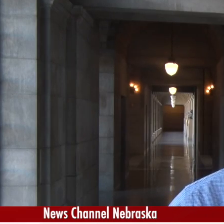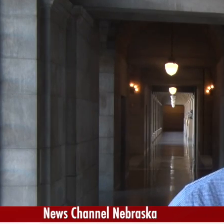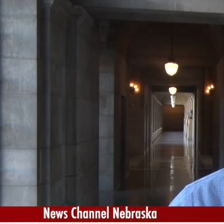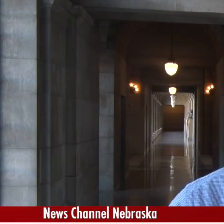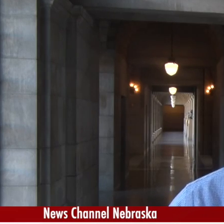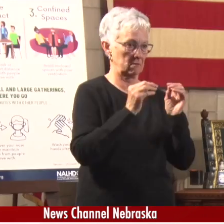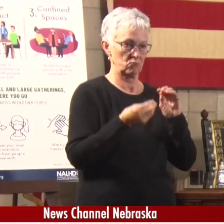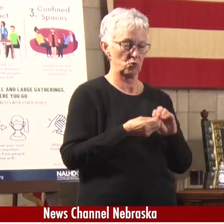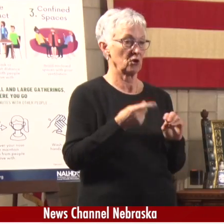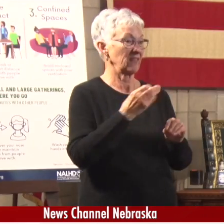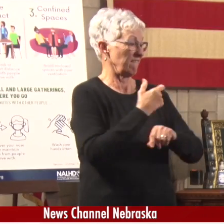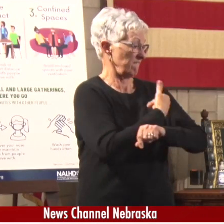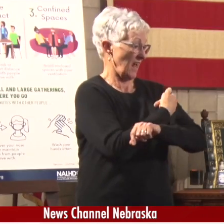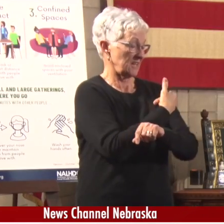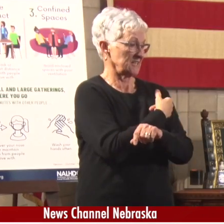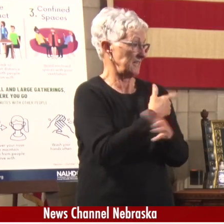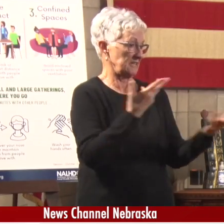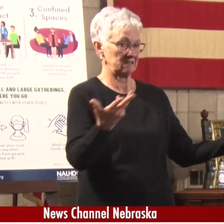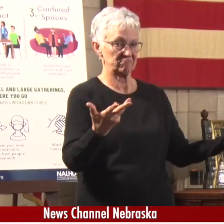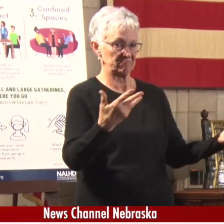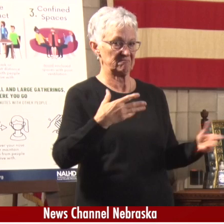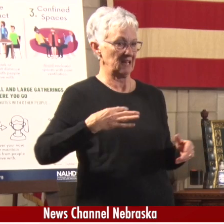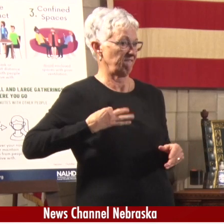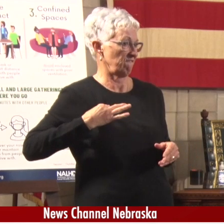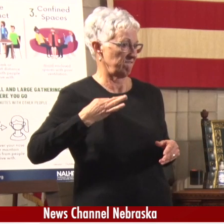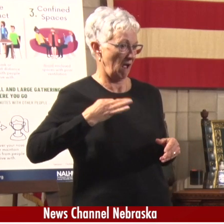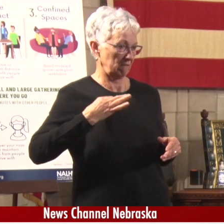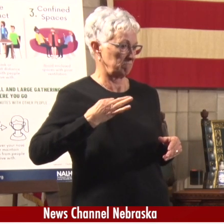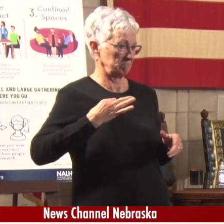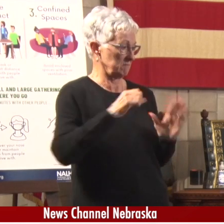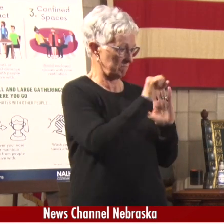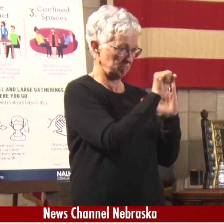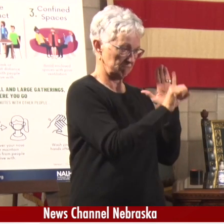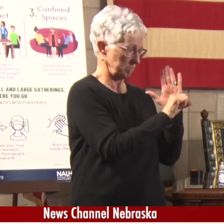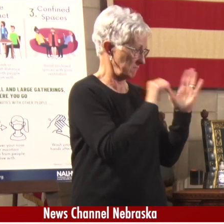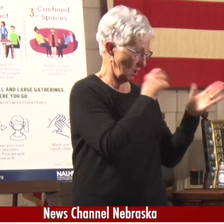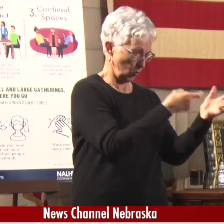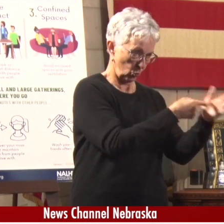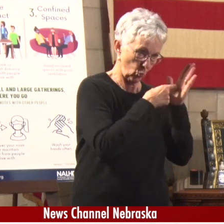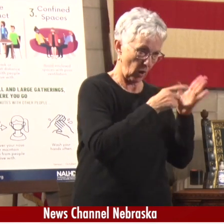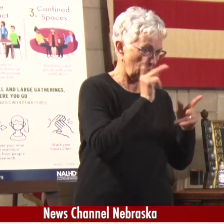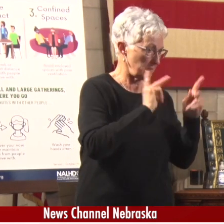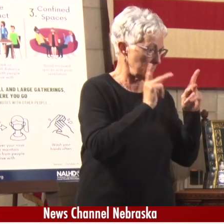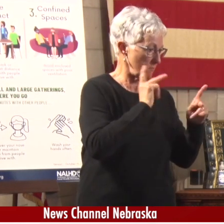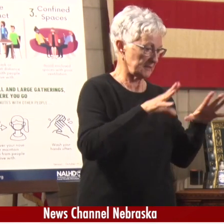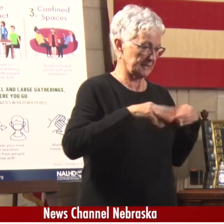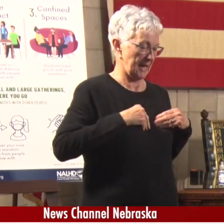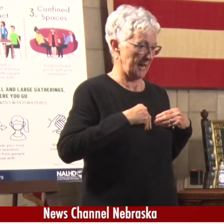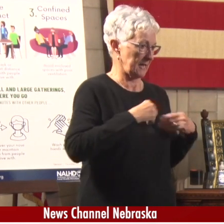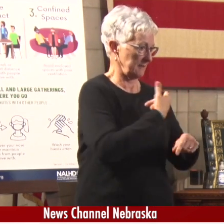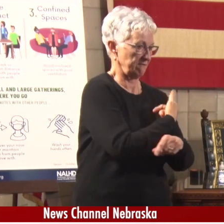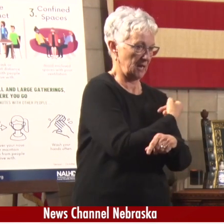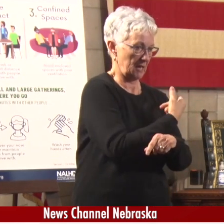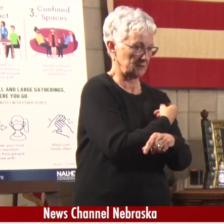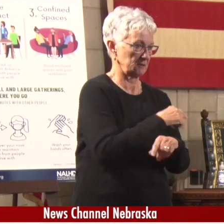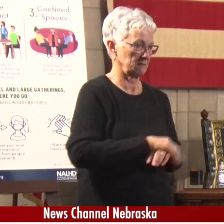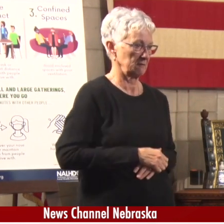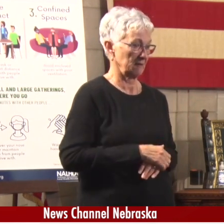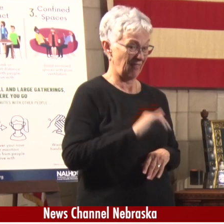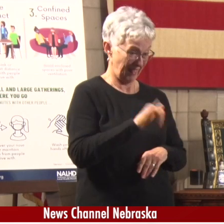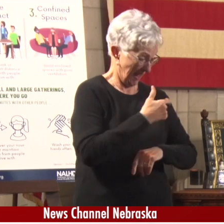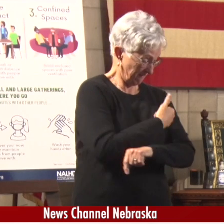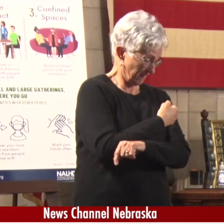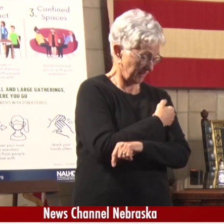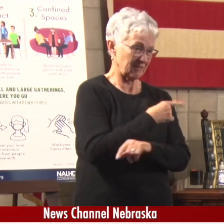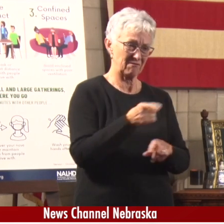so. The state is not going to mandate that anybody gets a vaccine. It is incredibly effective. Both Pfizer